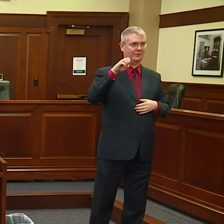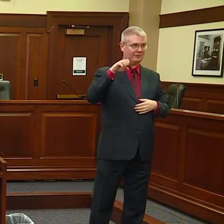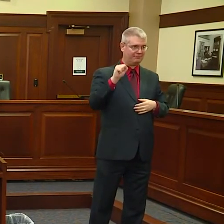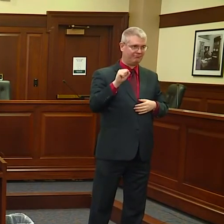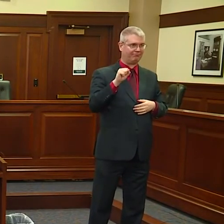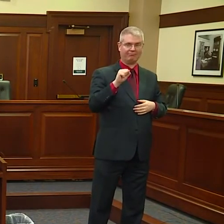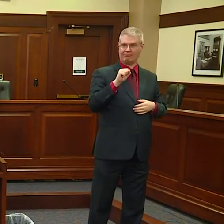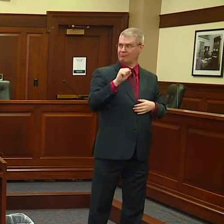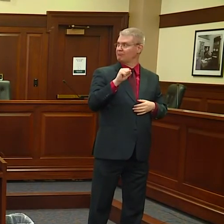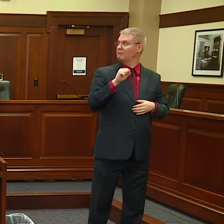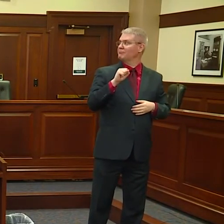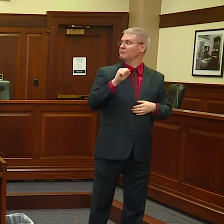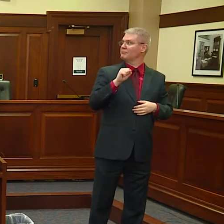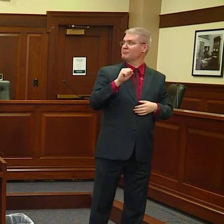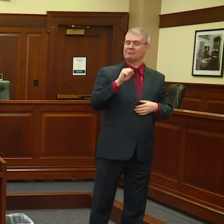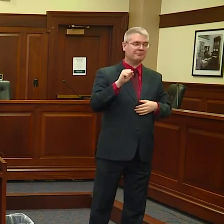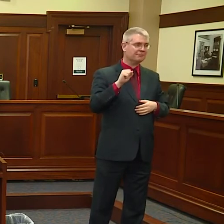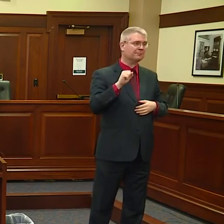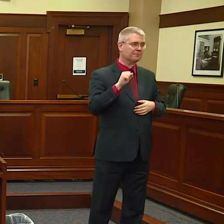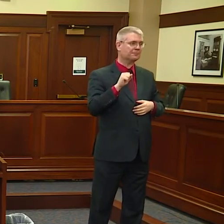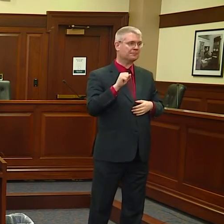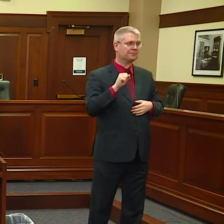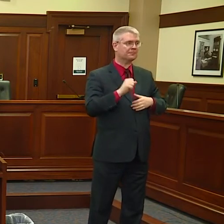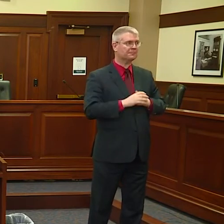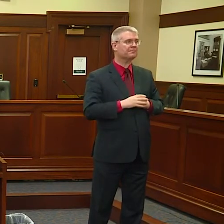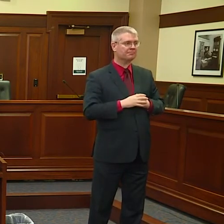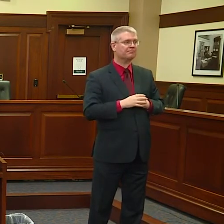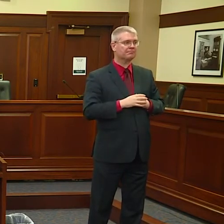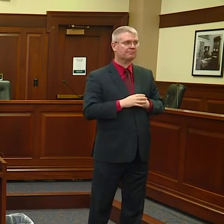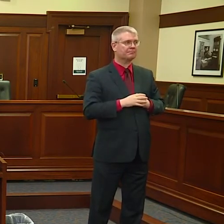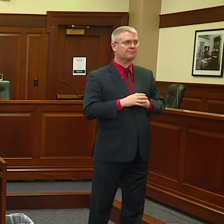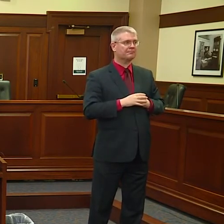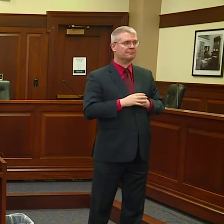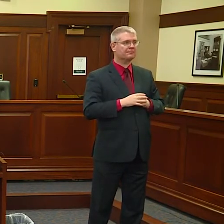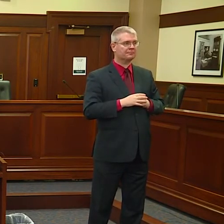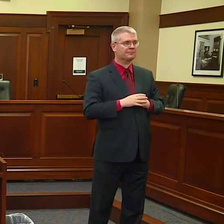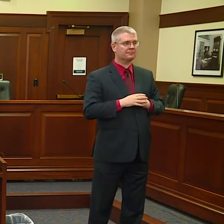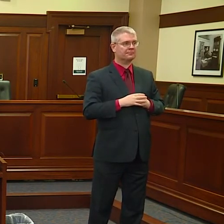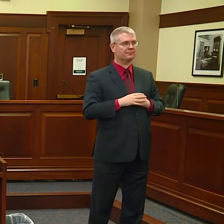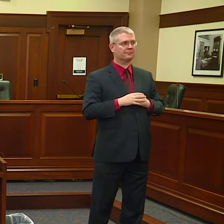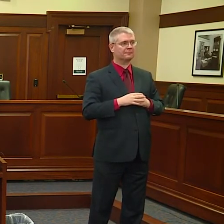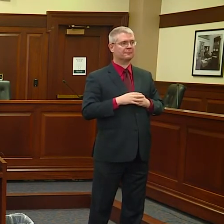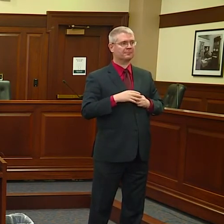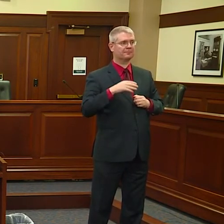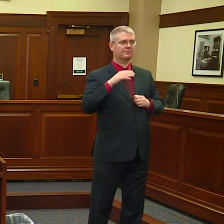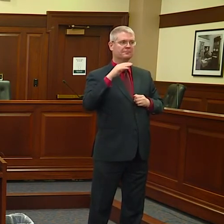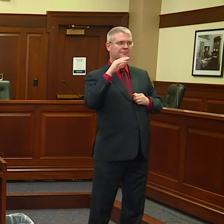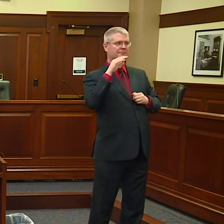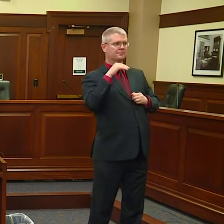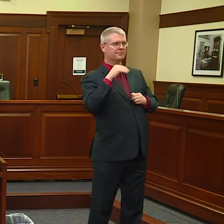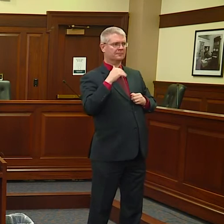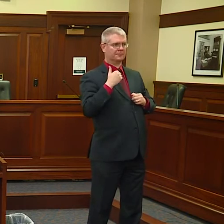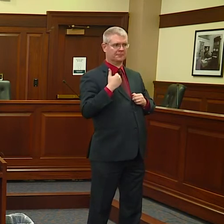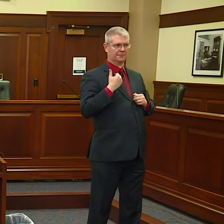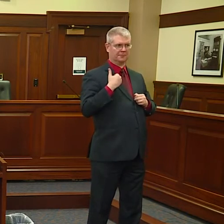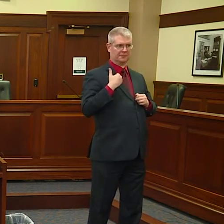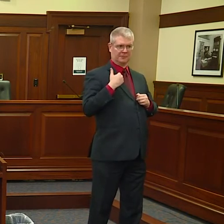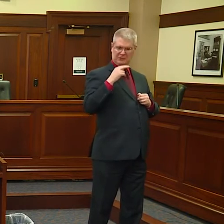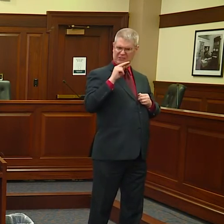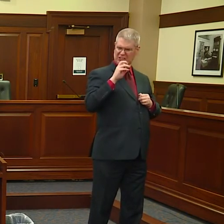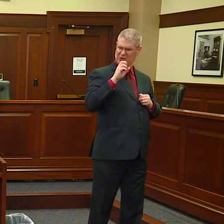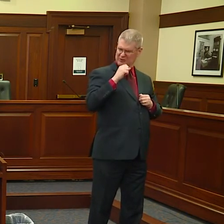week's news about the potential record-breaking budget surplus that's projected right now. Could you